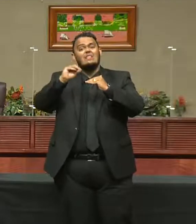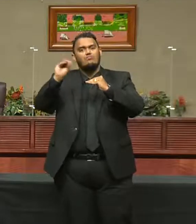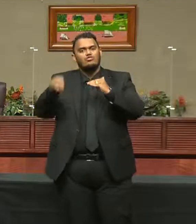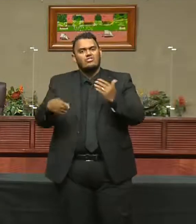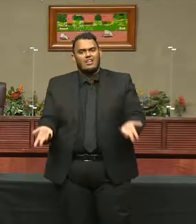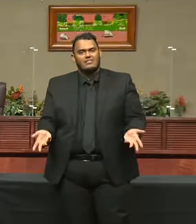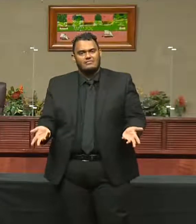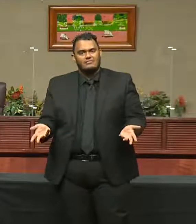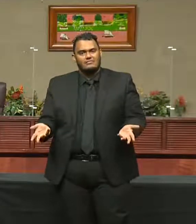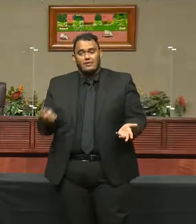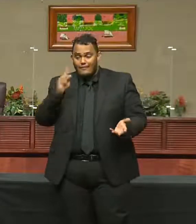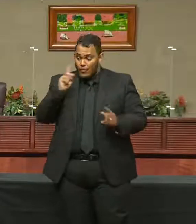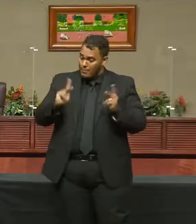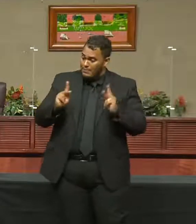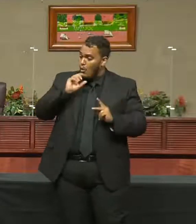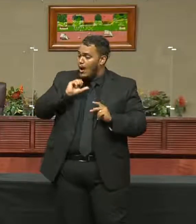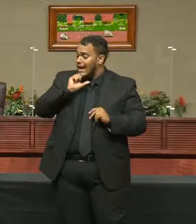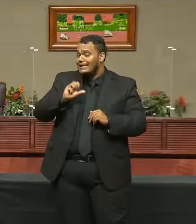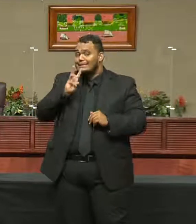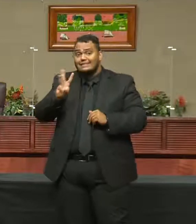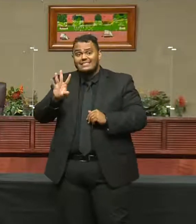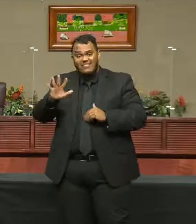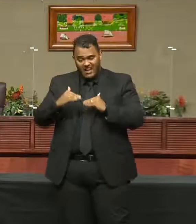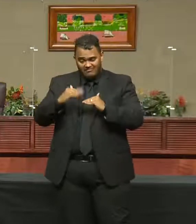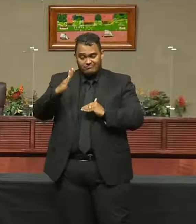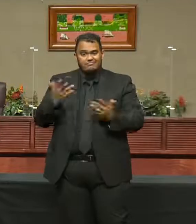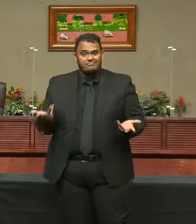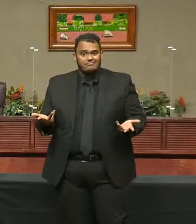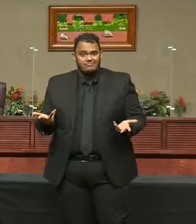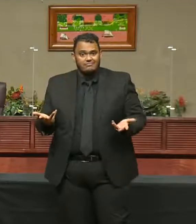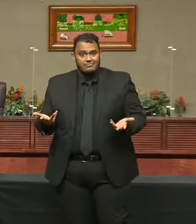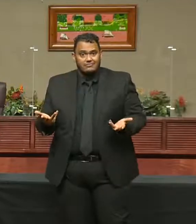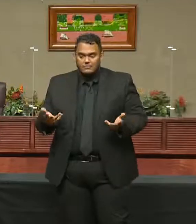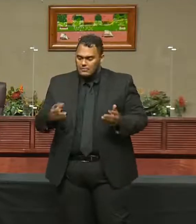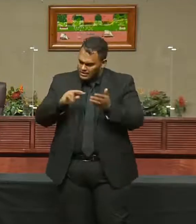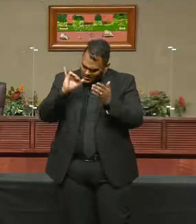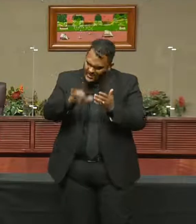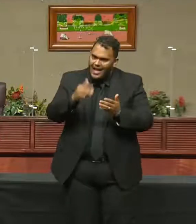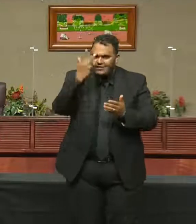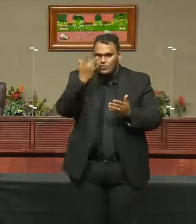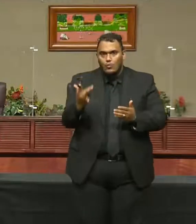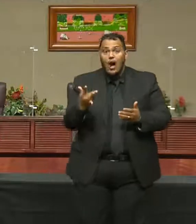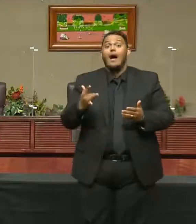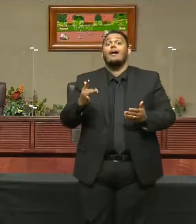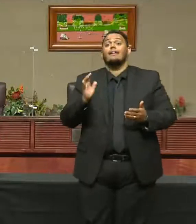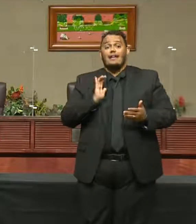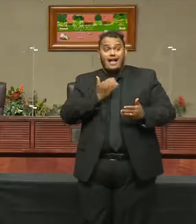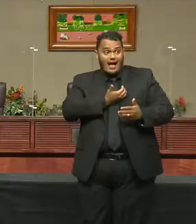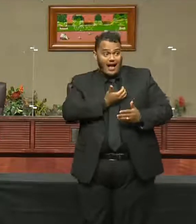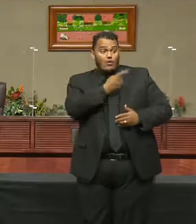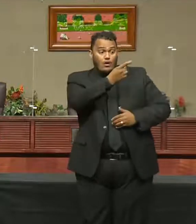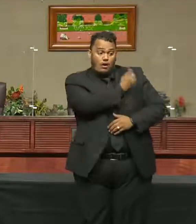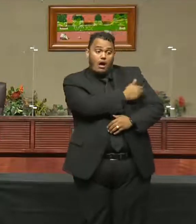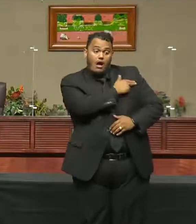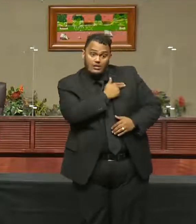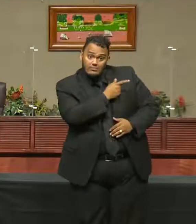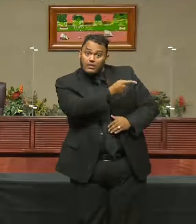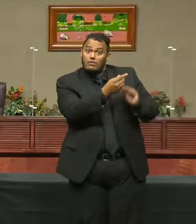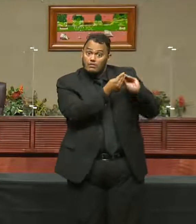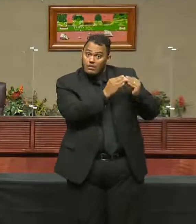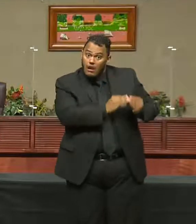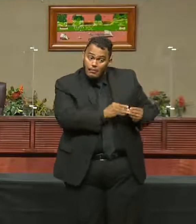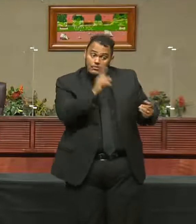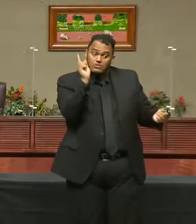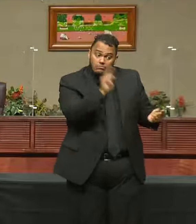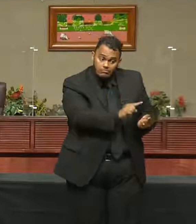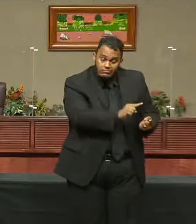that significant decrease in the number of hospitalization, ER visits, although increased a little bit last week, and also the